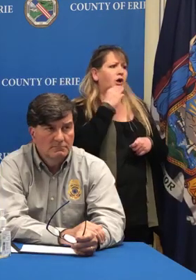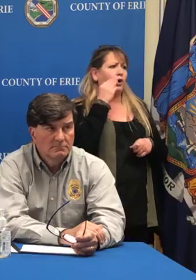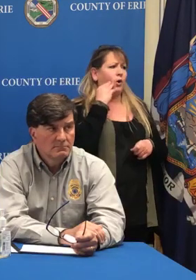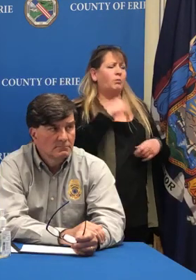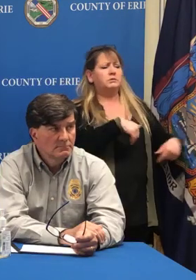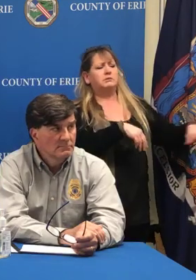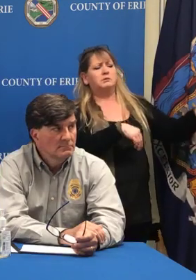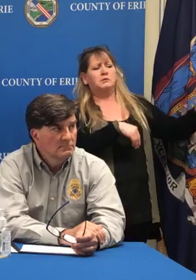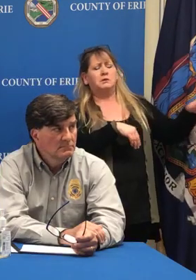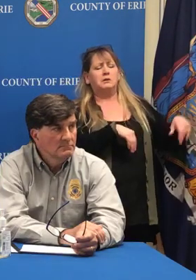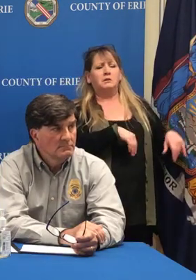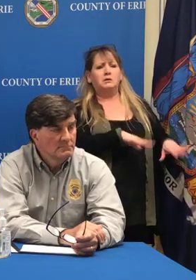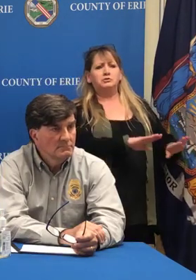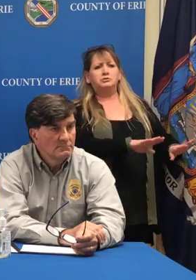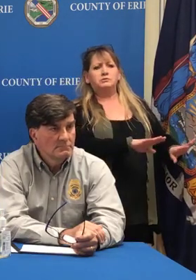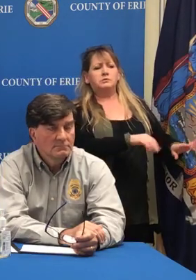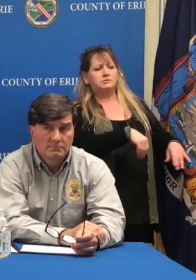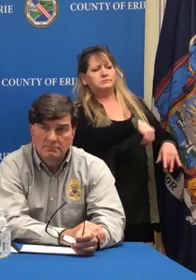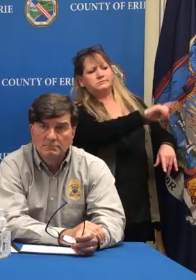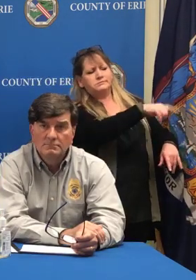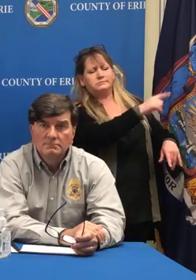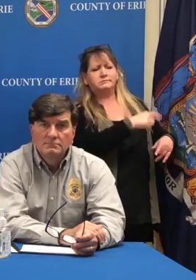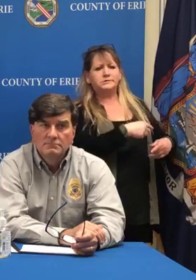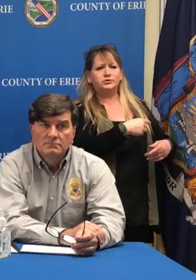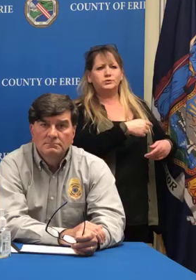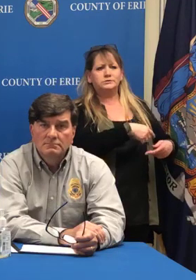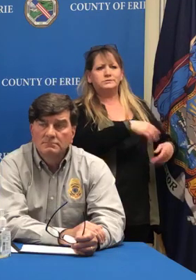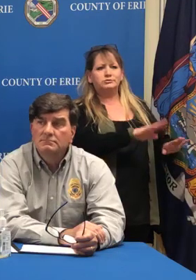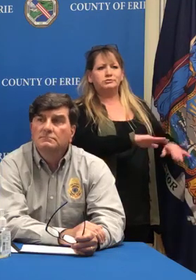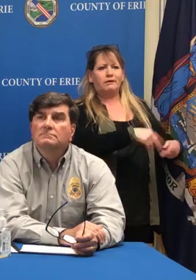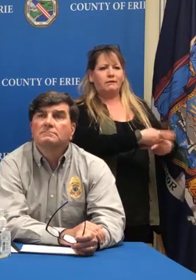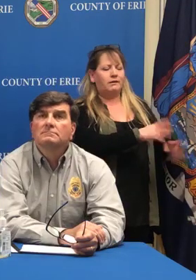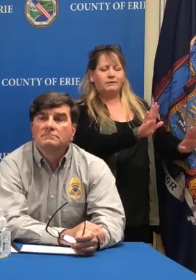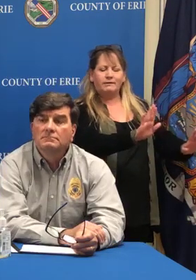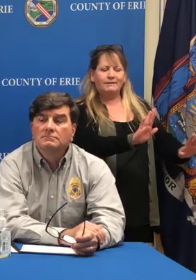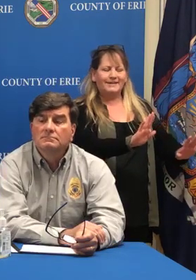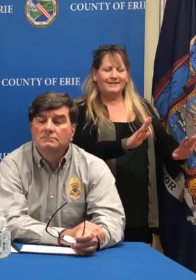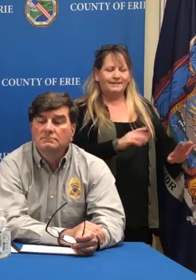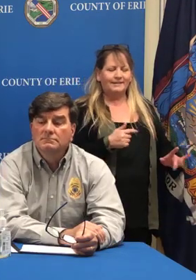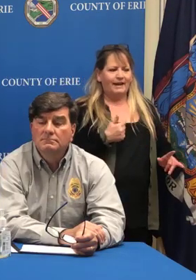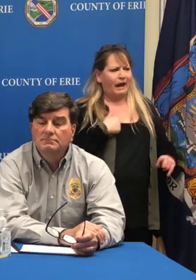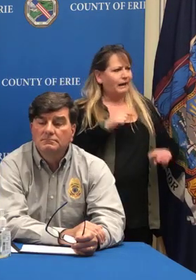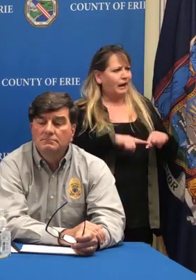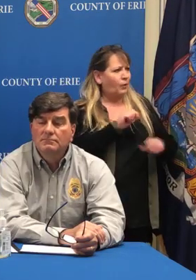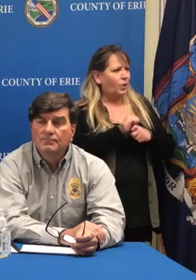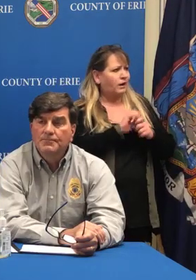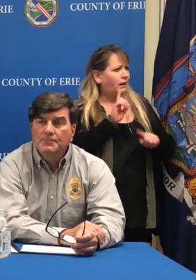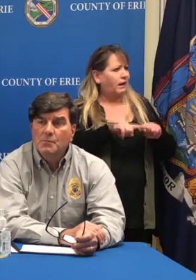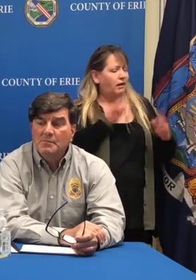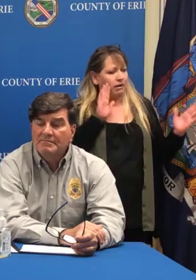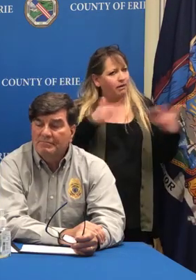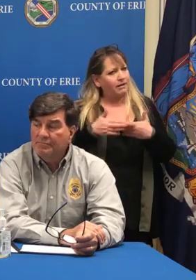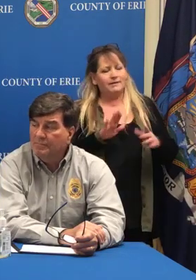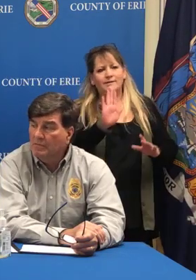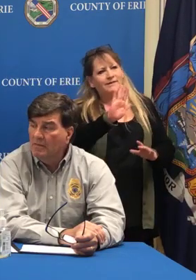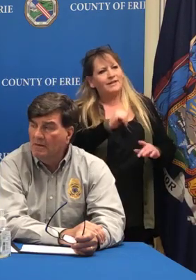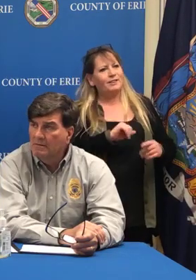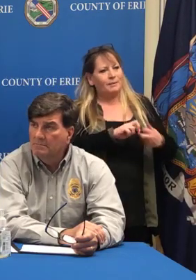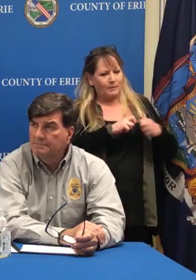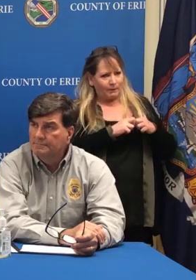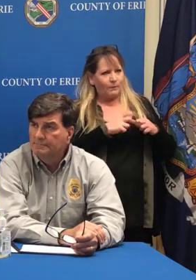unless my child's gone because of my job. Well, the problem is we really, really need that child care